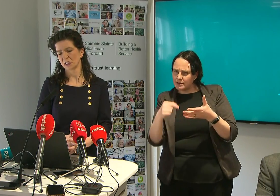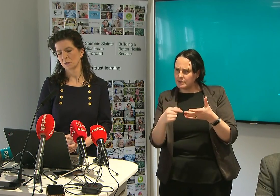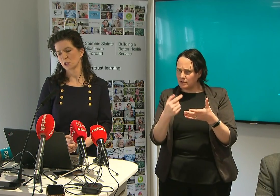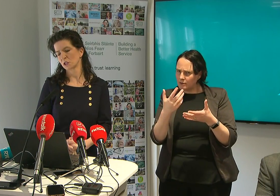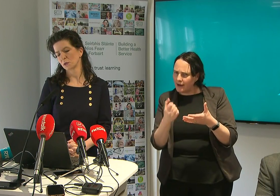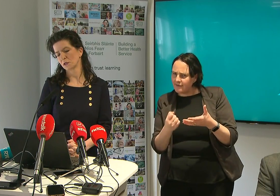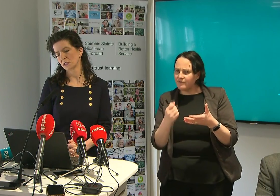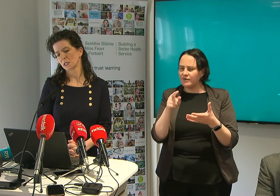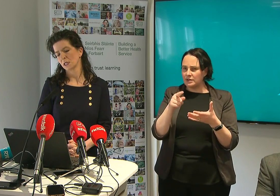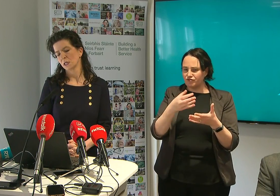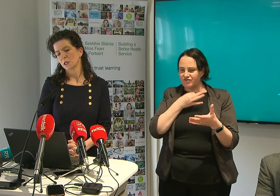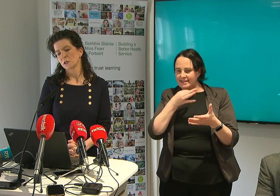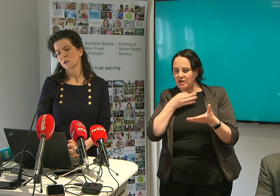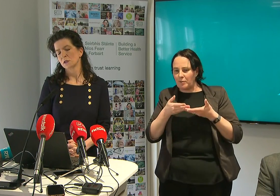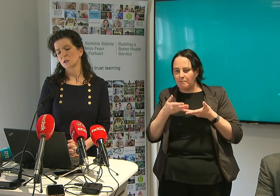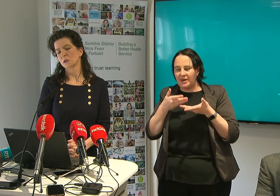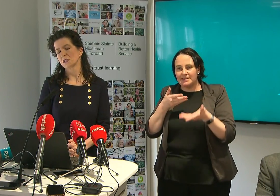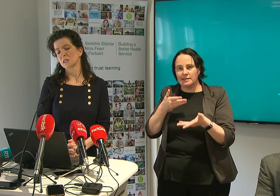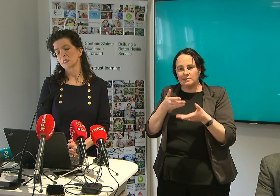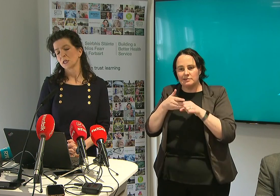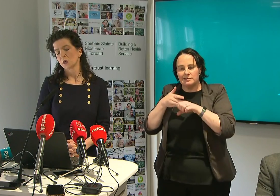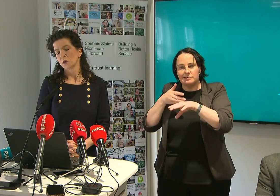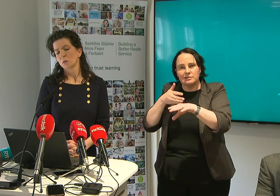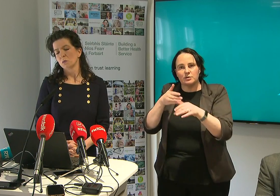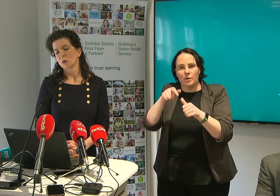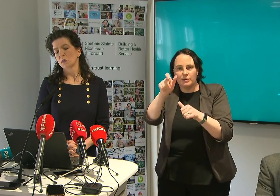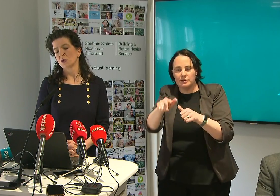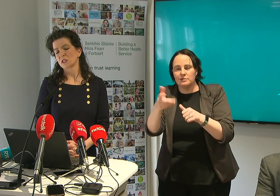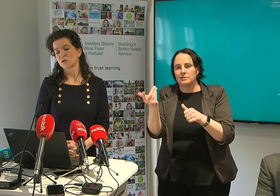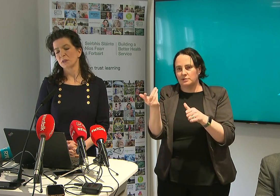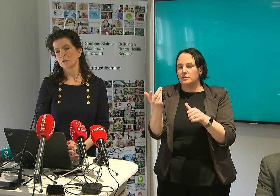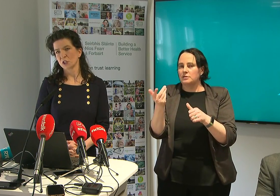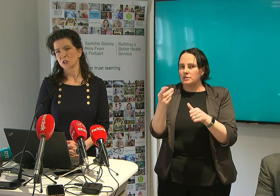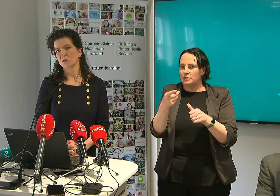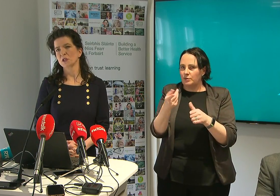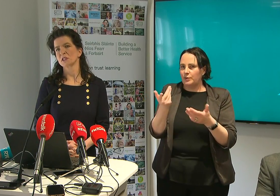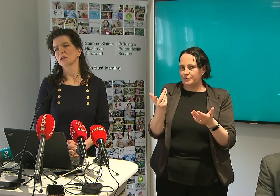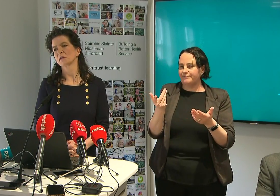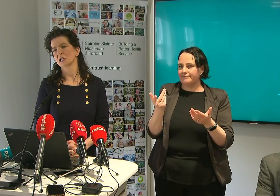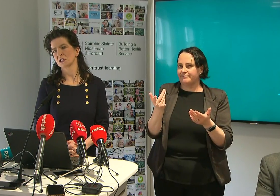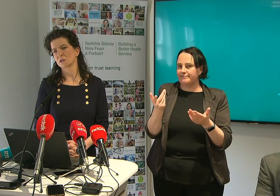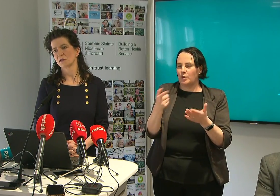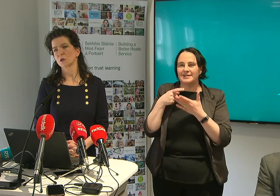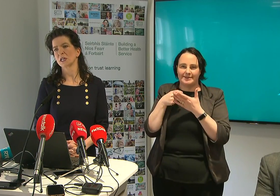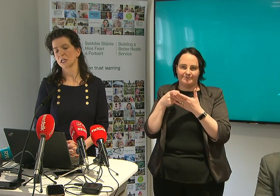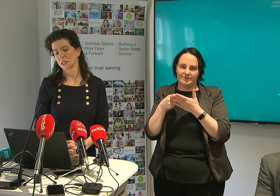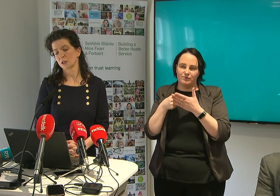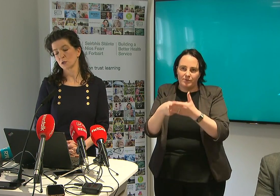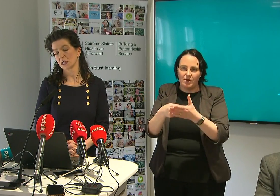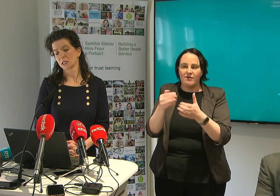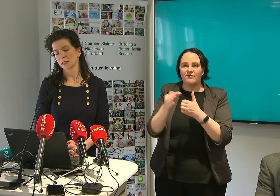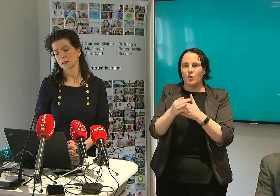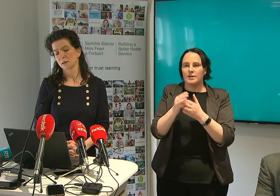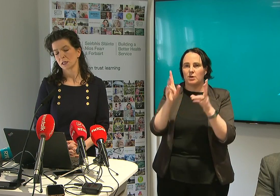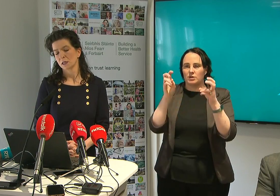for transmission to others. So this is a more extreme version of what is recommended for